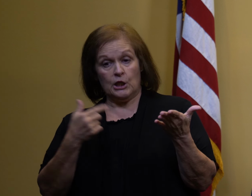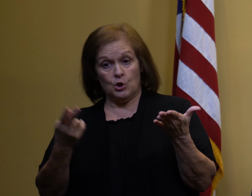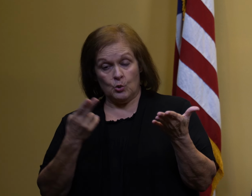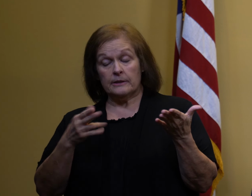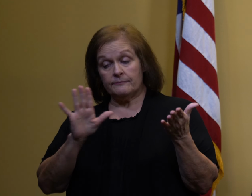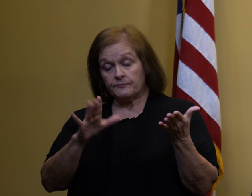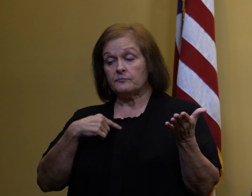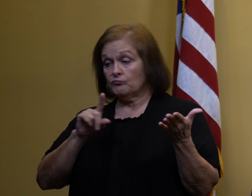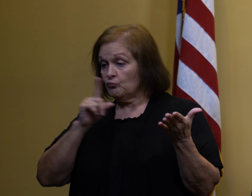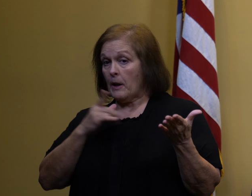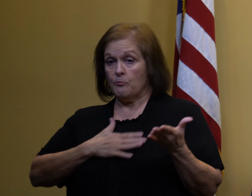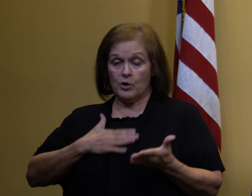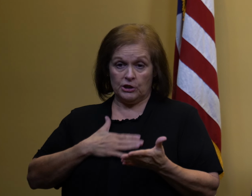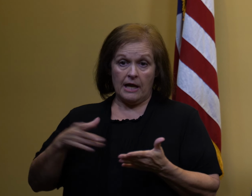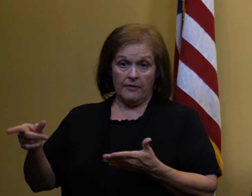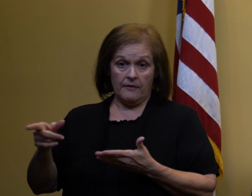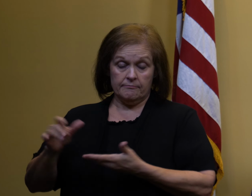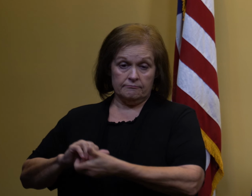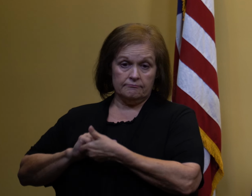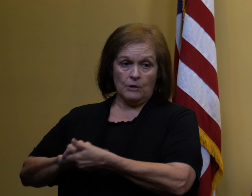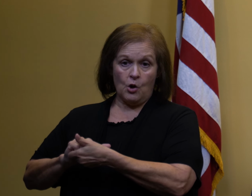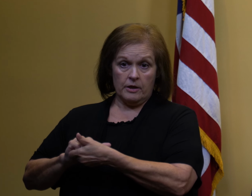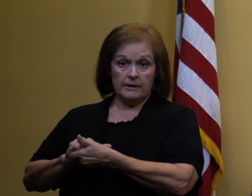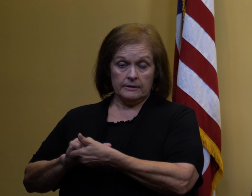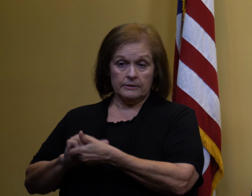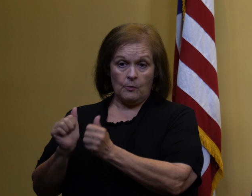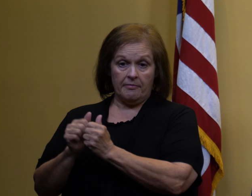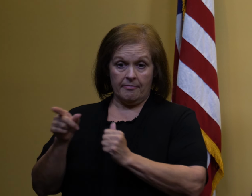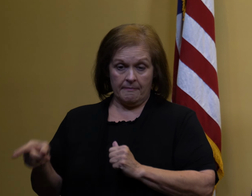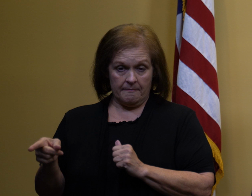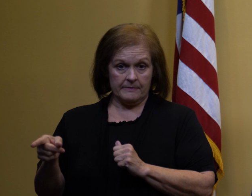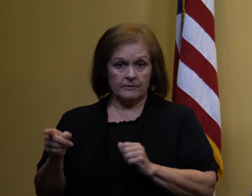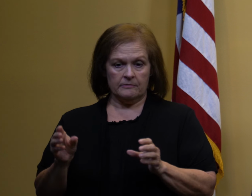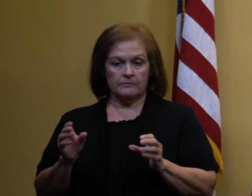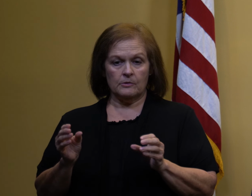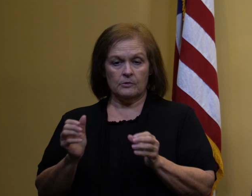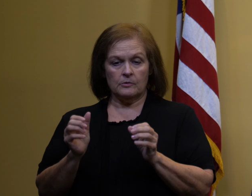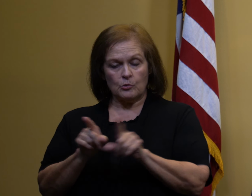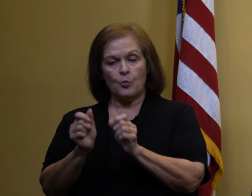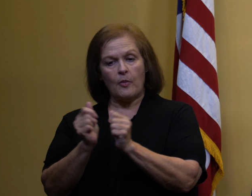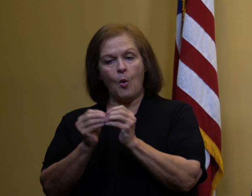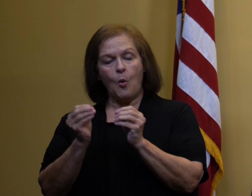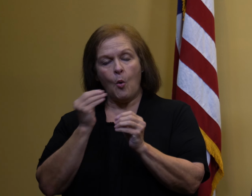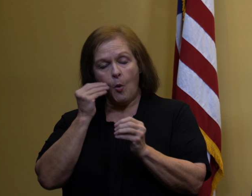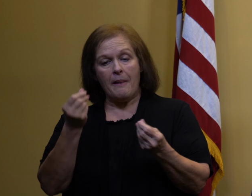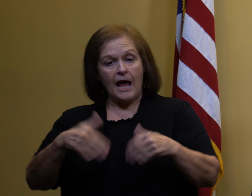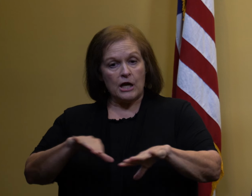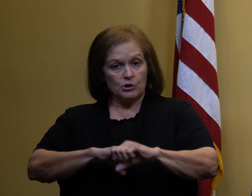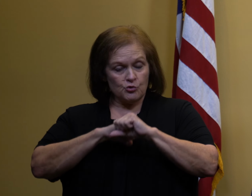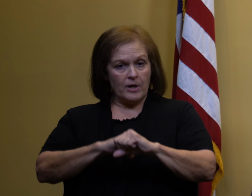do appreciate the partnership that is evolving with the Office of Homeland Security, with the Office